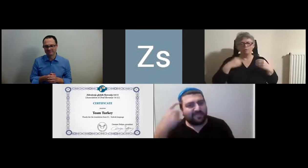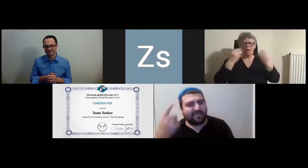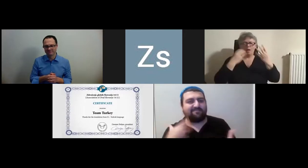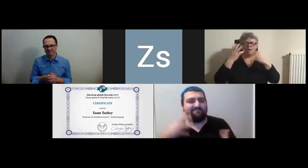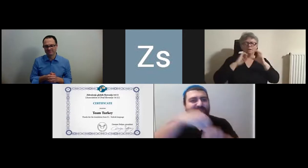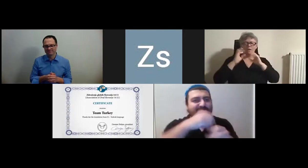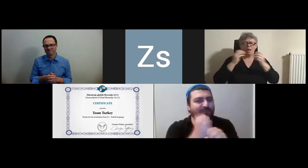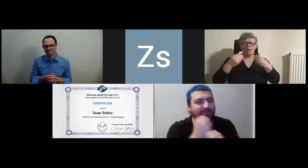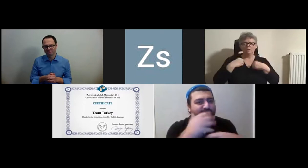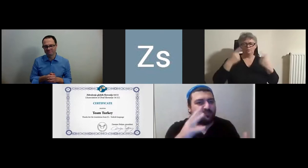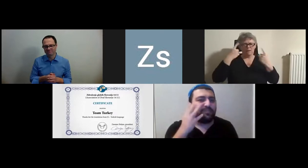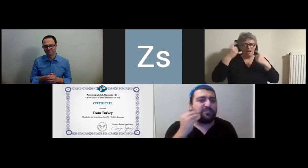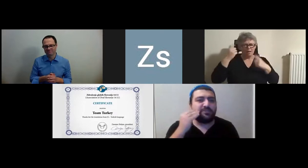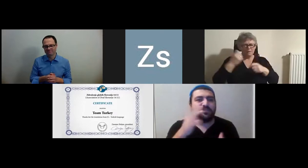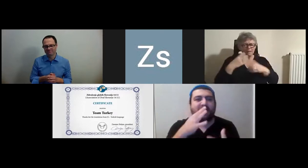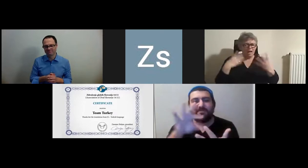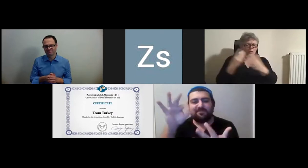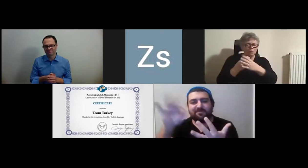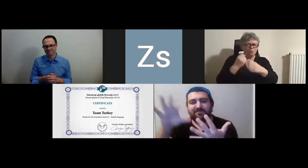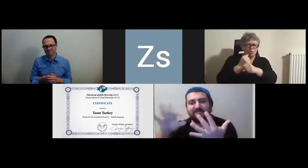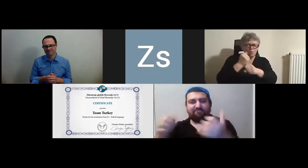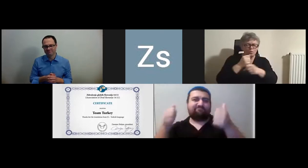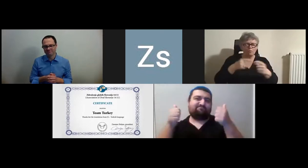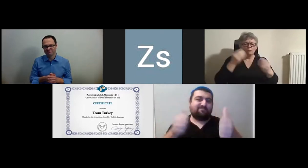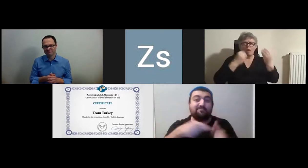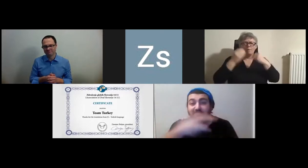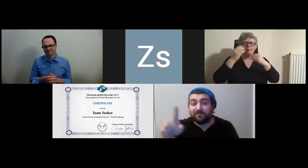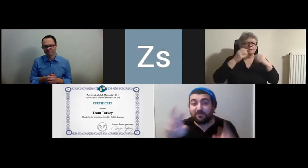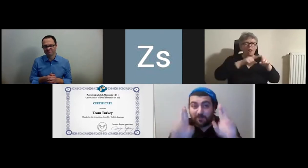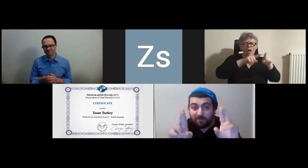I've learned so much from the presenters, thanks to Dami and Dami.